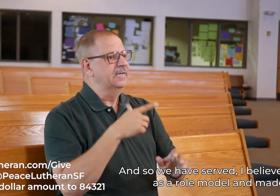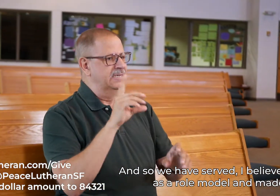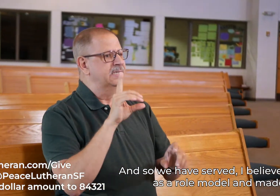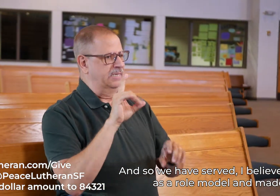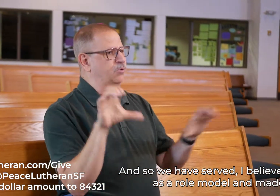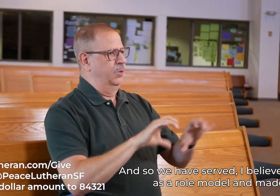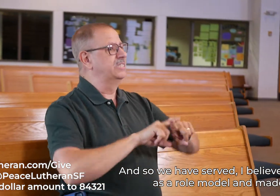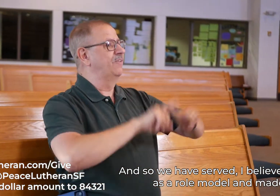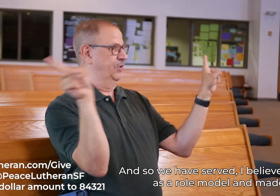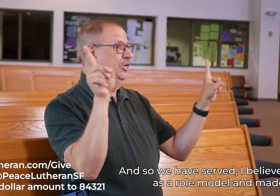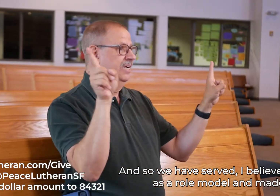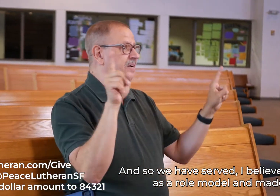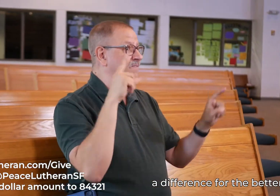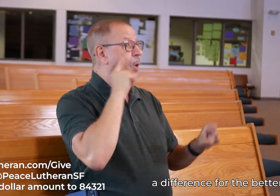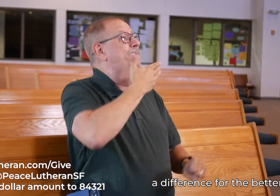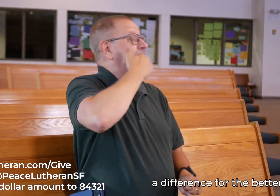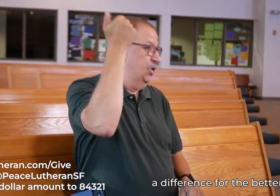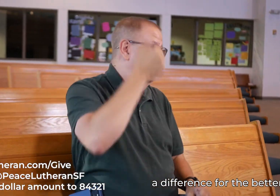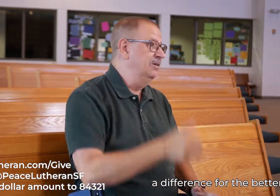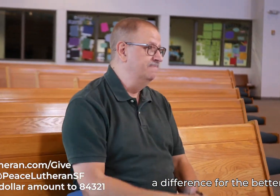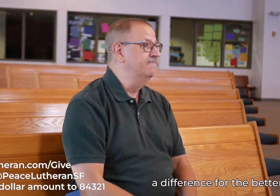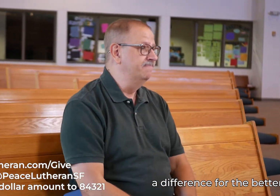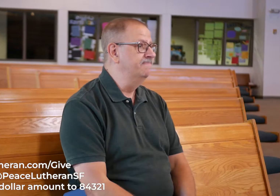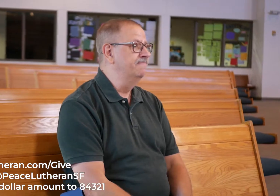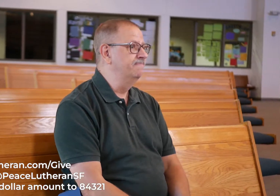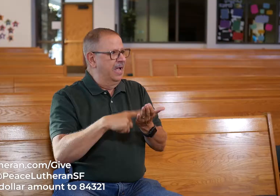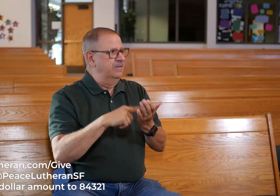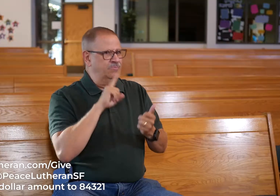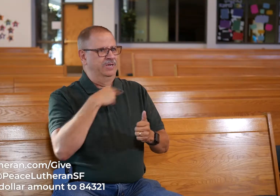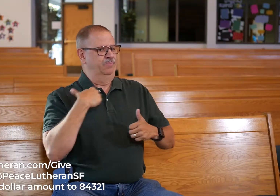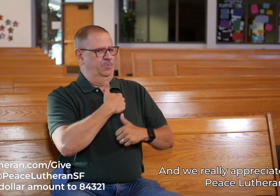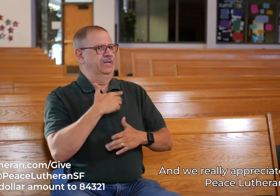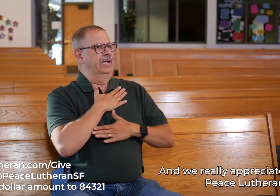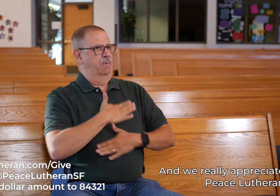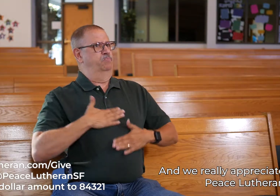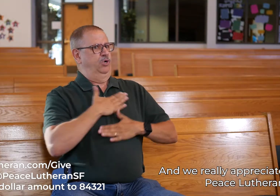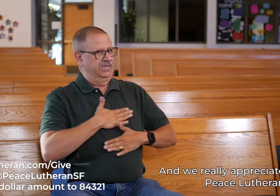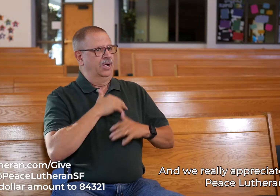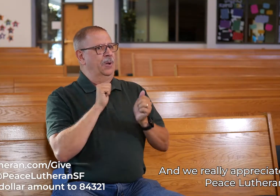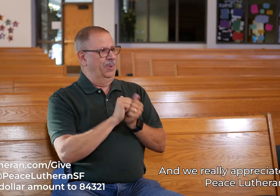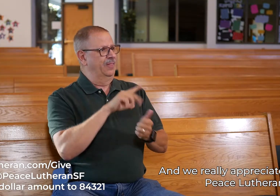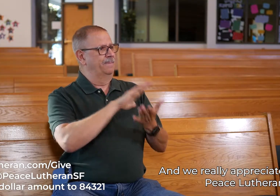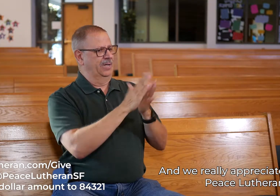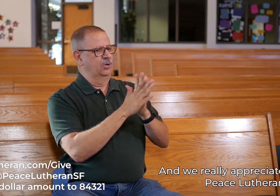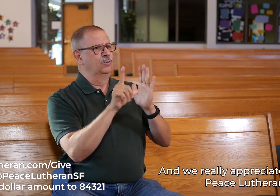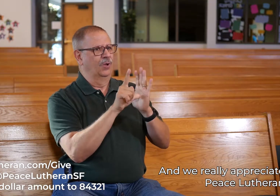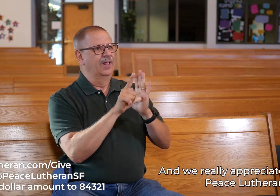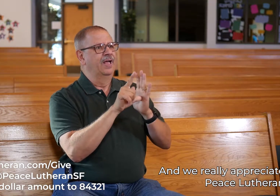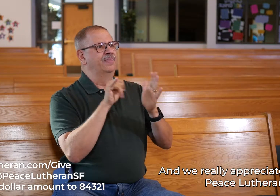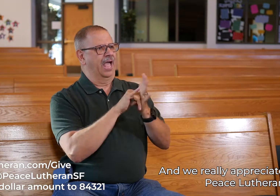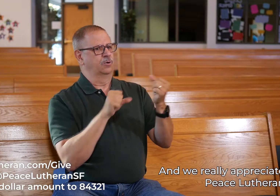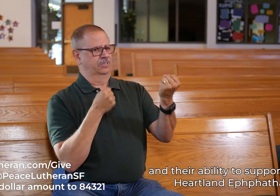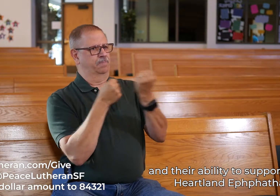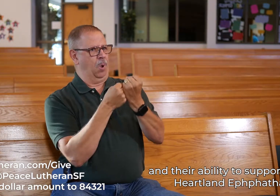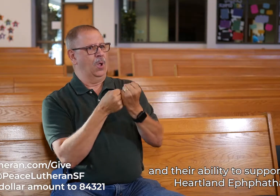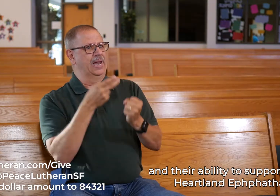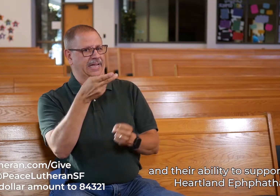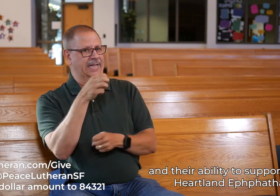role model and made a difference for the better. And we really appreciate Peace Lutheran and their ability to